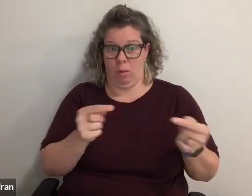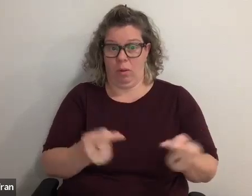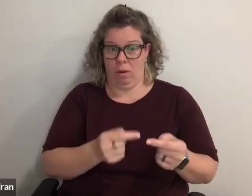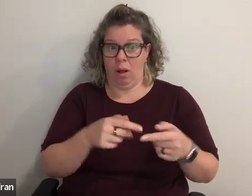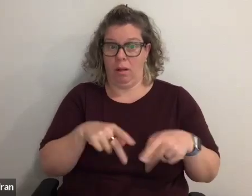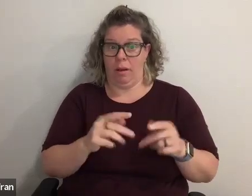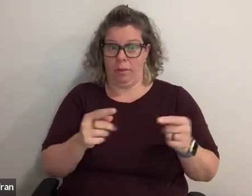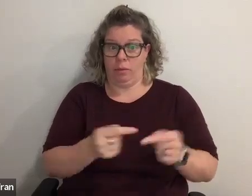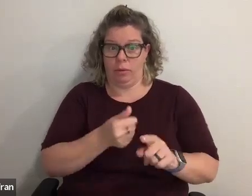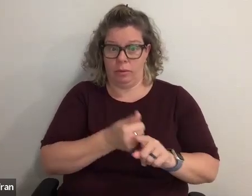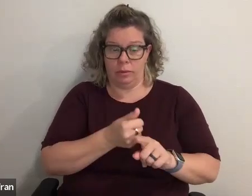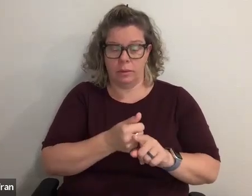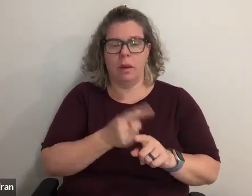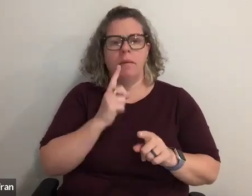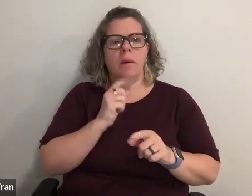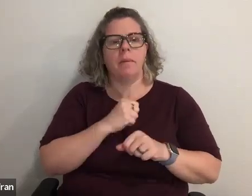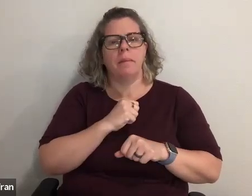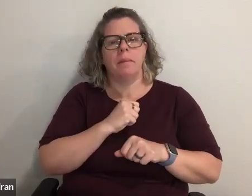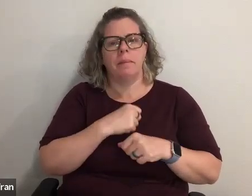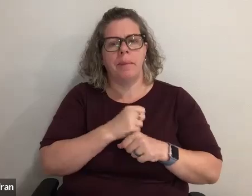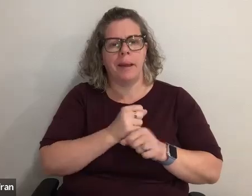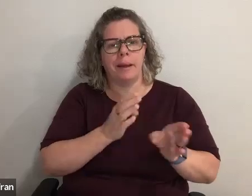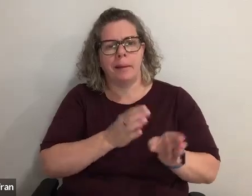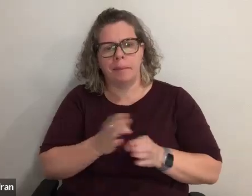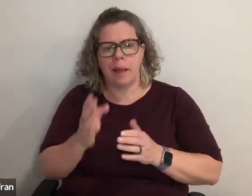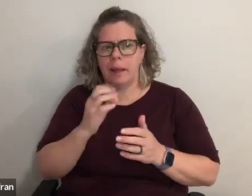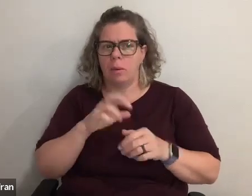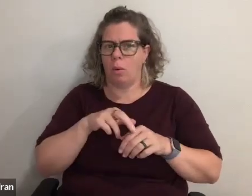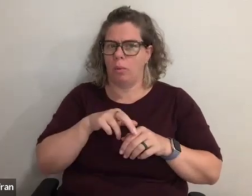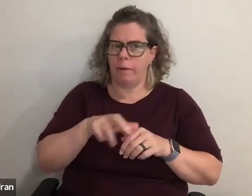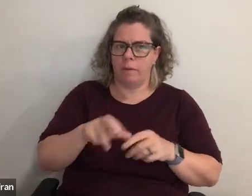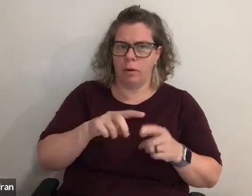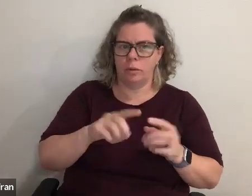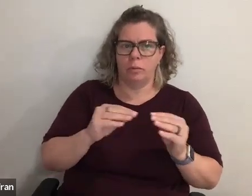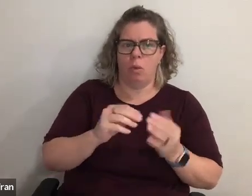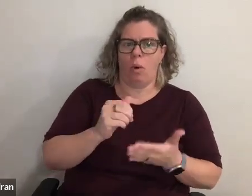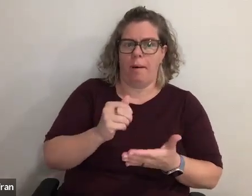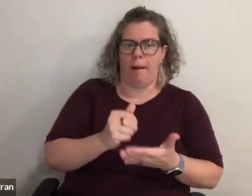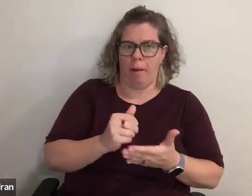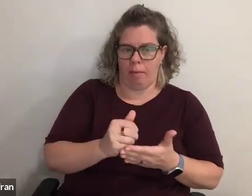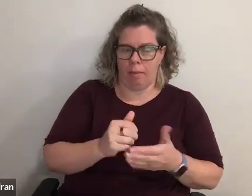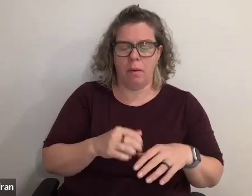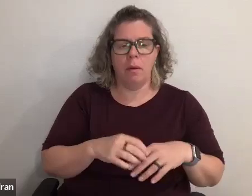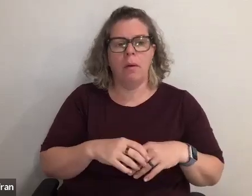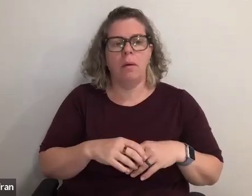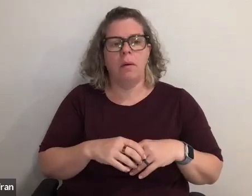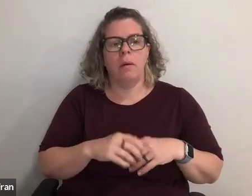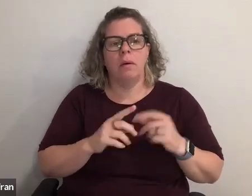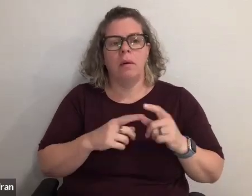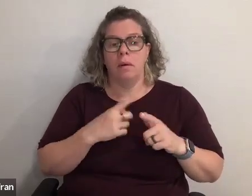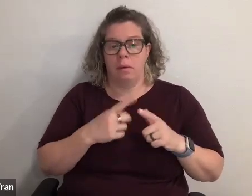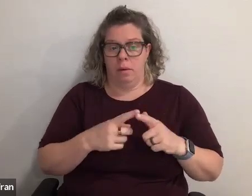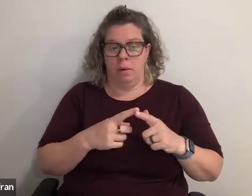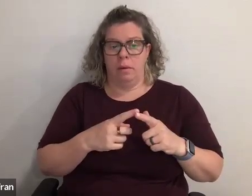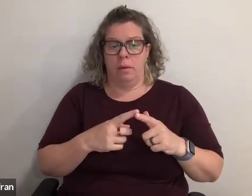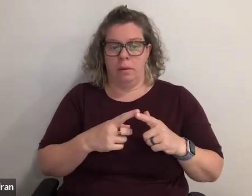create a plan to keep other people safe? What sort of referrals or resources might be helpful? And then we will want